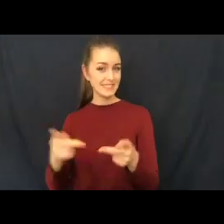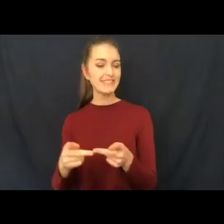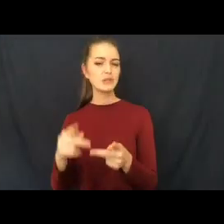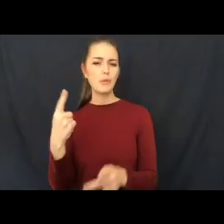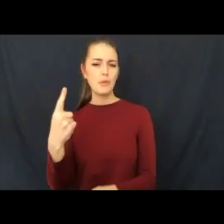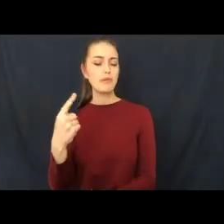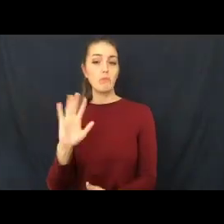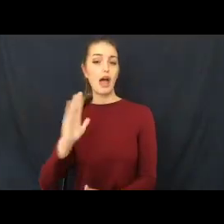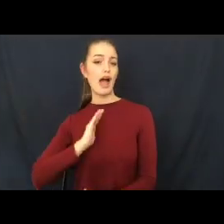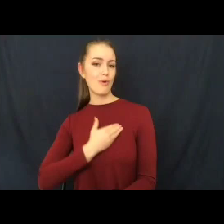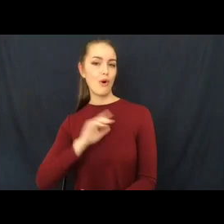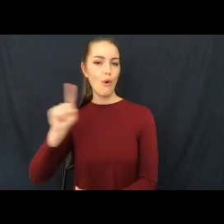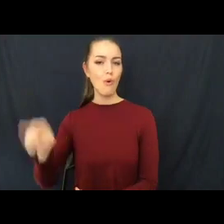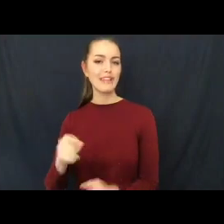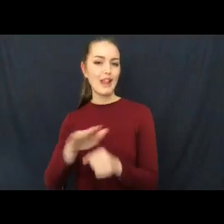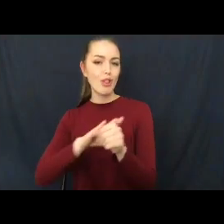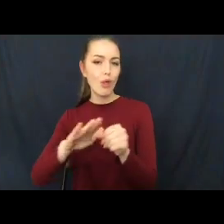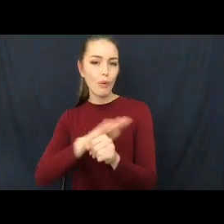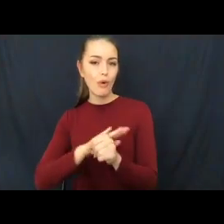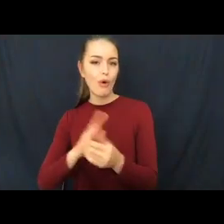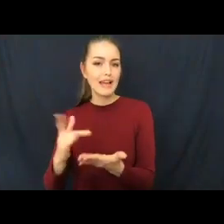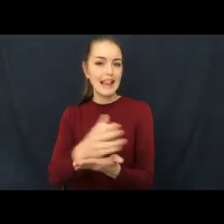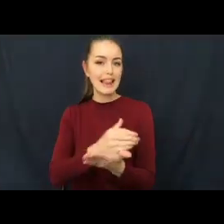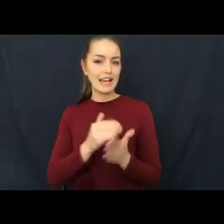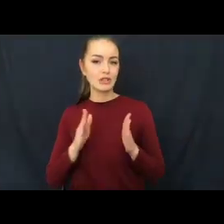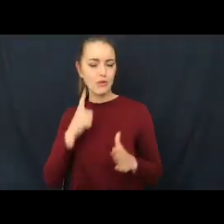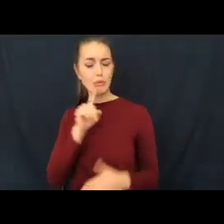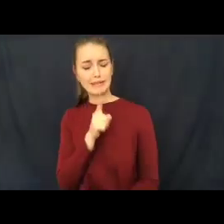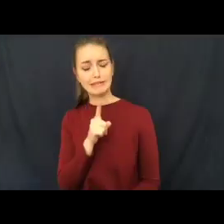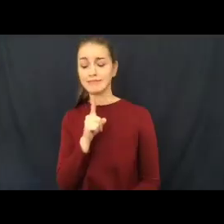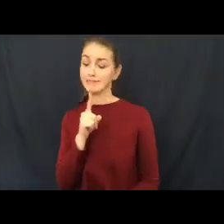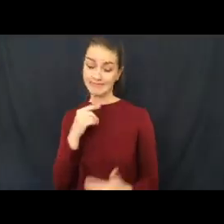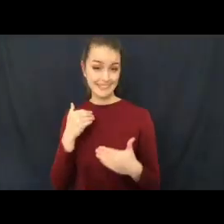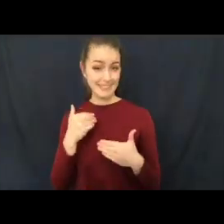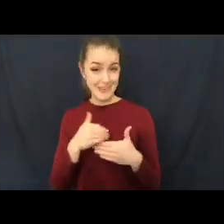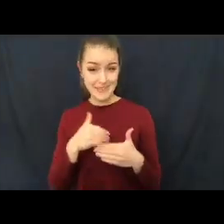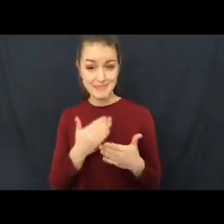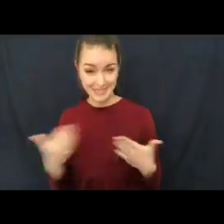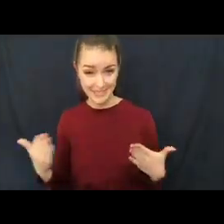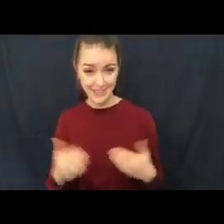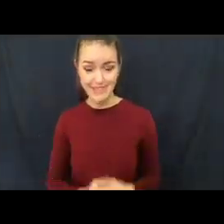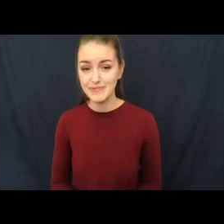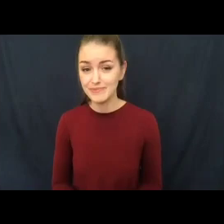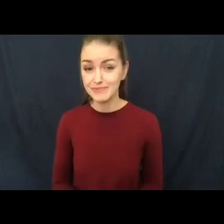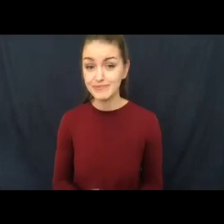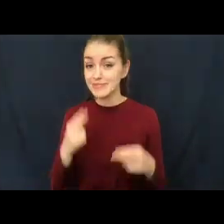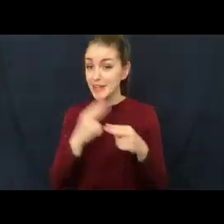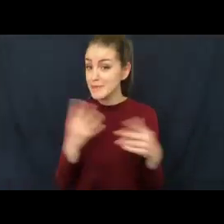our only local collector of a really pesky material. Yes. That would be